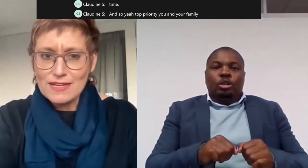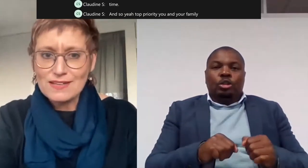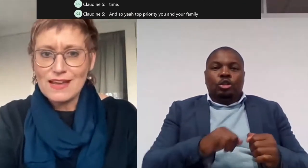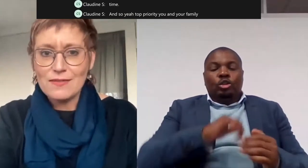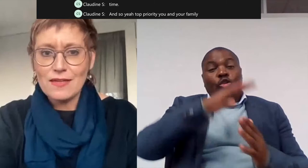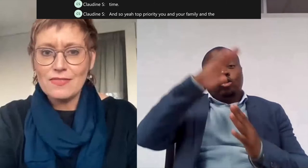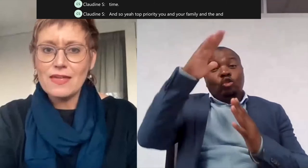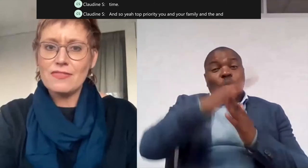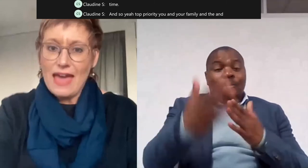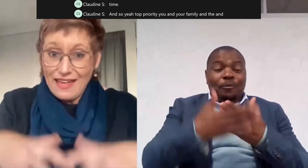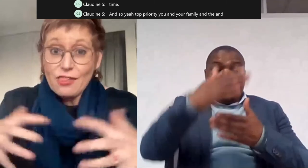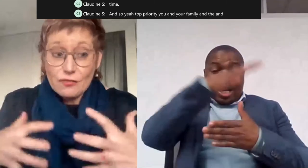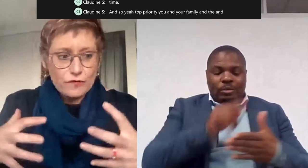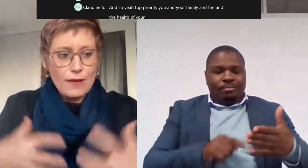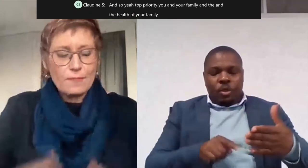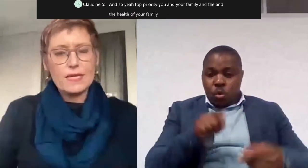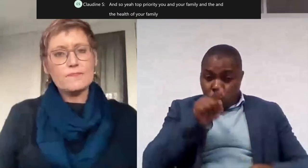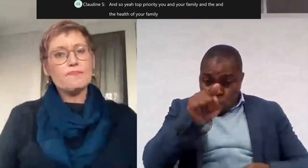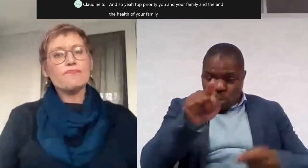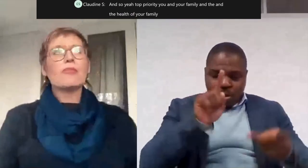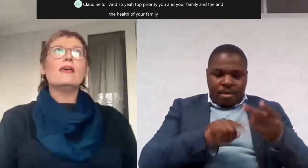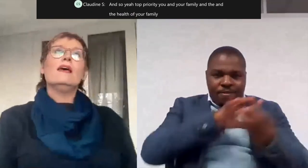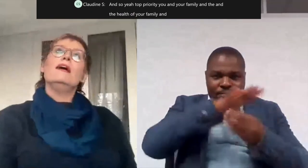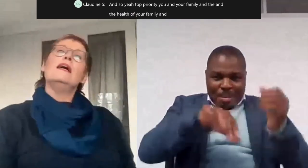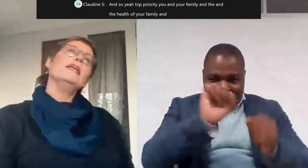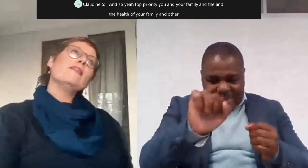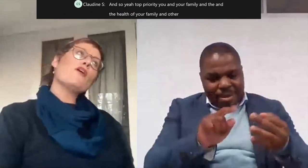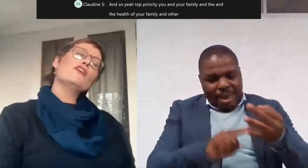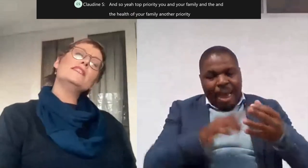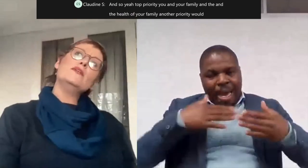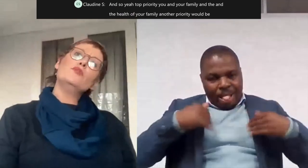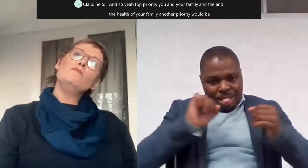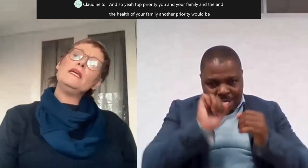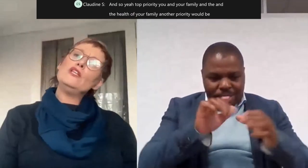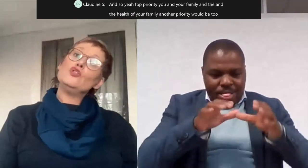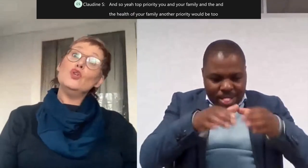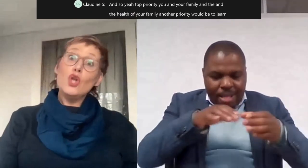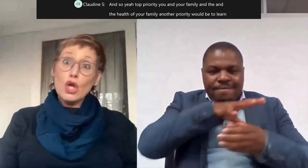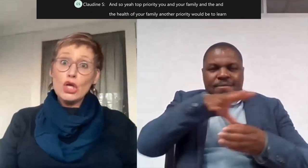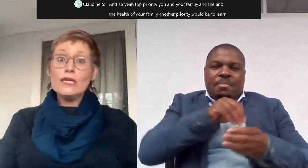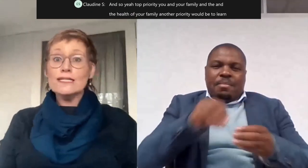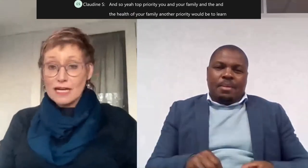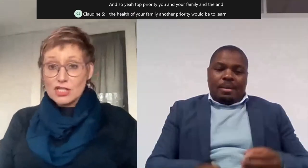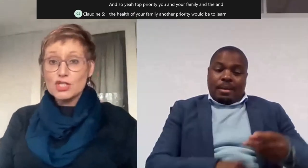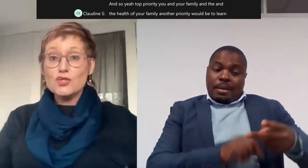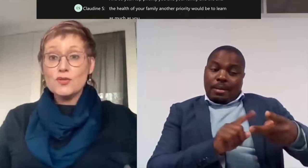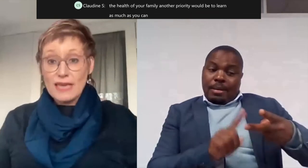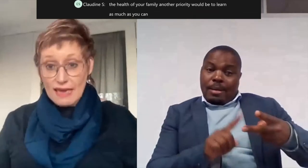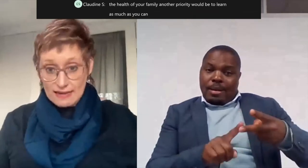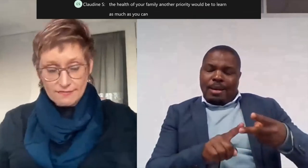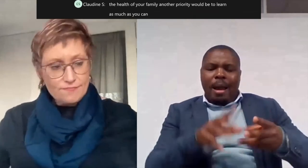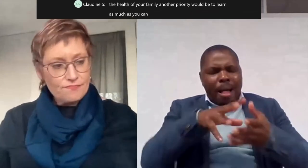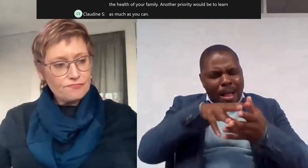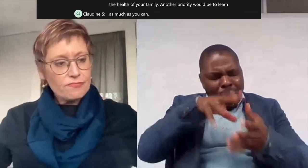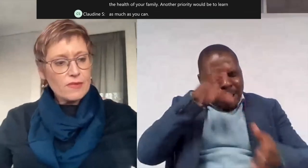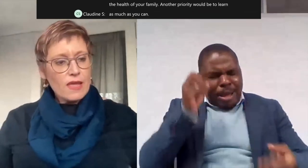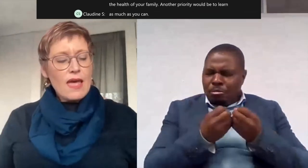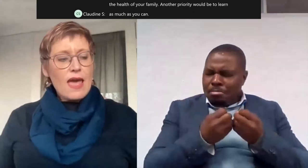your family and the health of your family. Another priority would be to learn as much as you